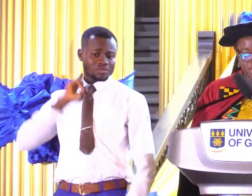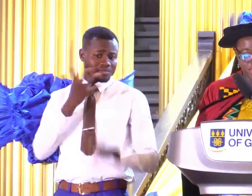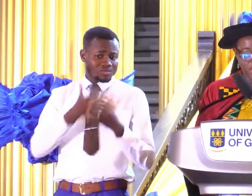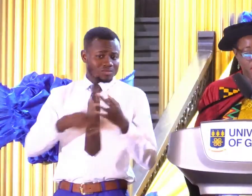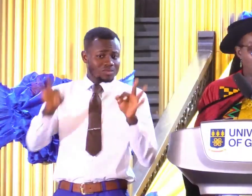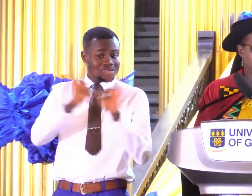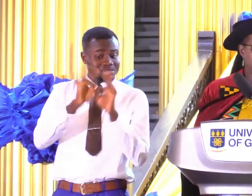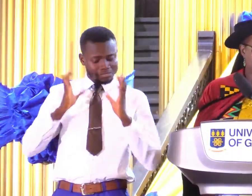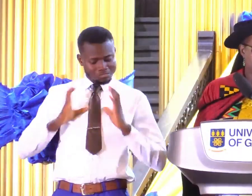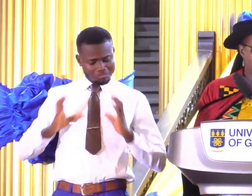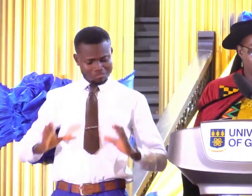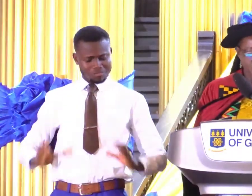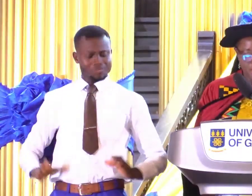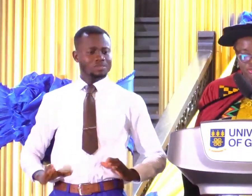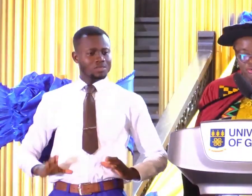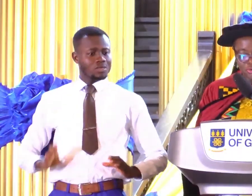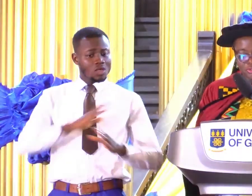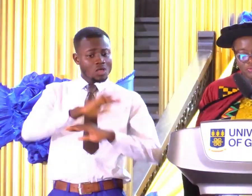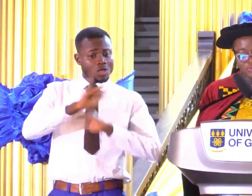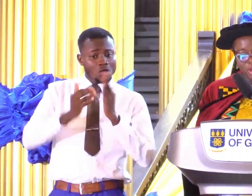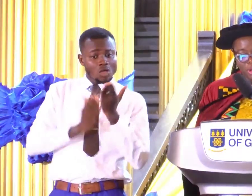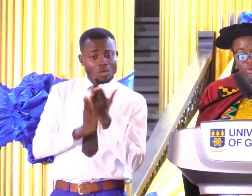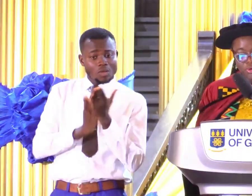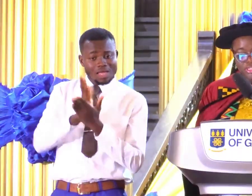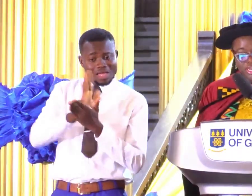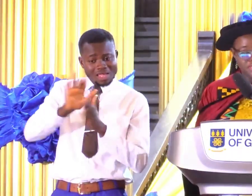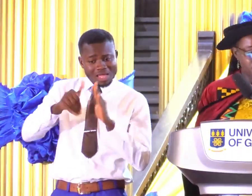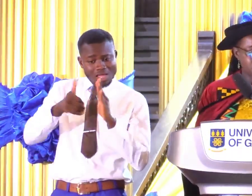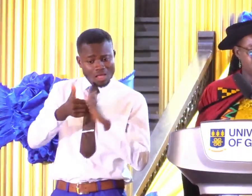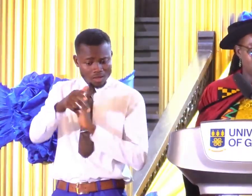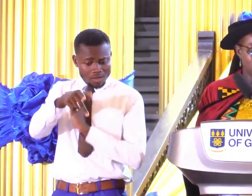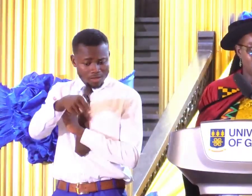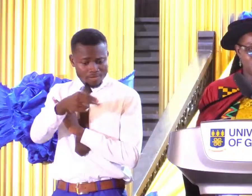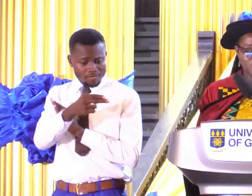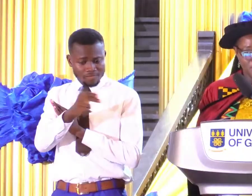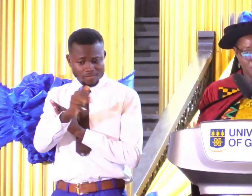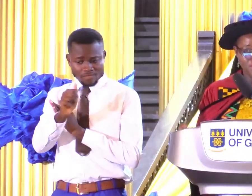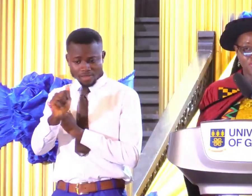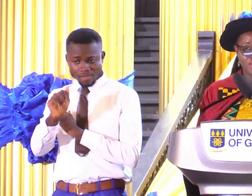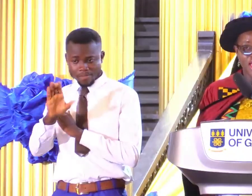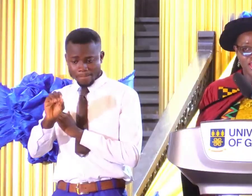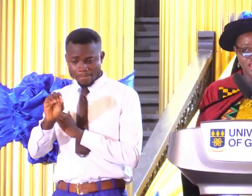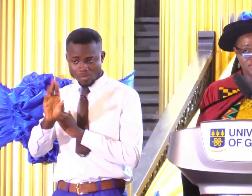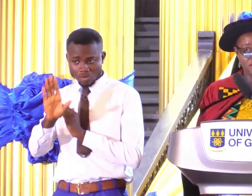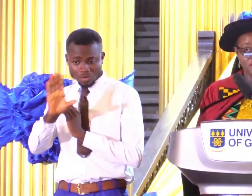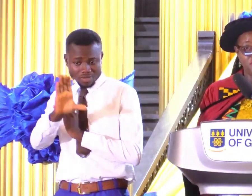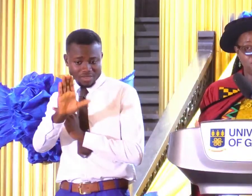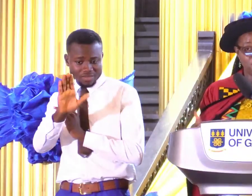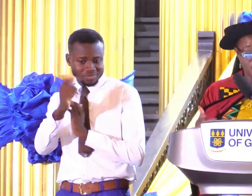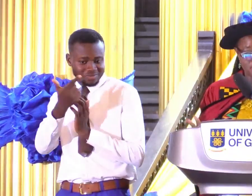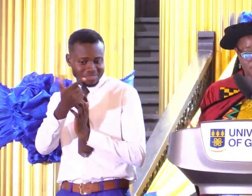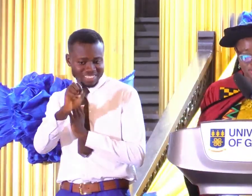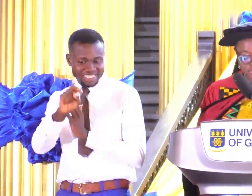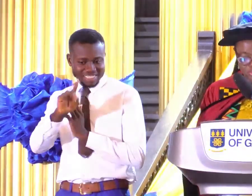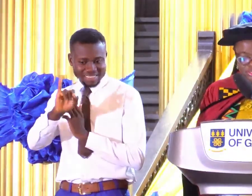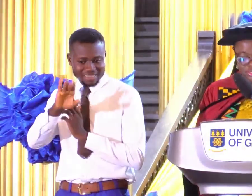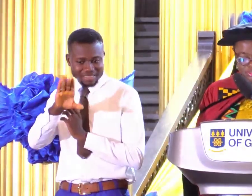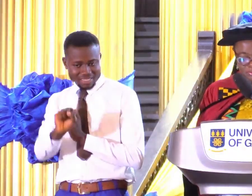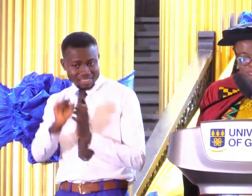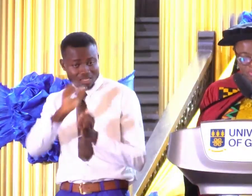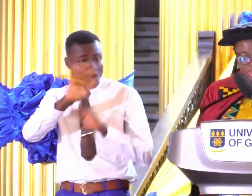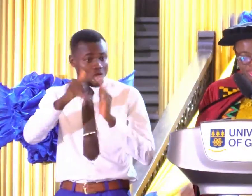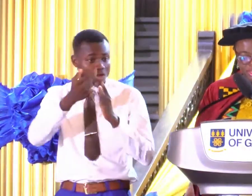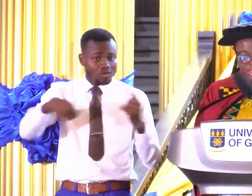chemistry, and just the right dose of pharmacogenetics to keep us all alert, even for us, the